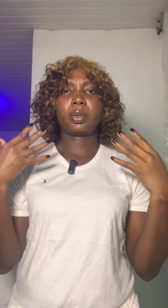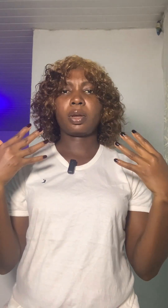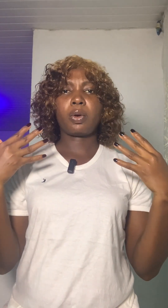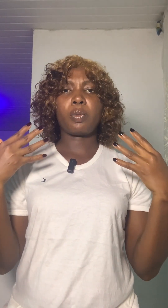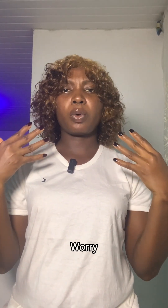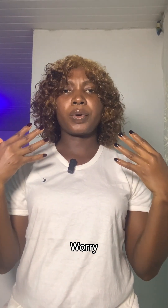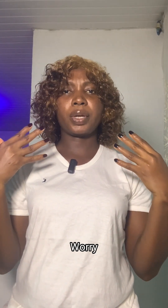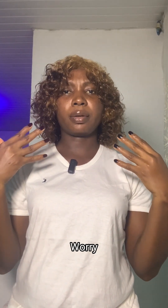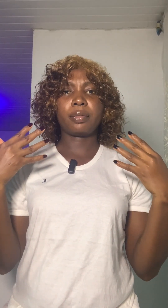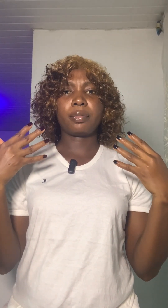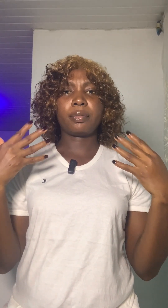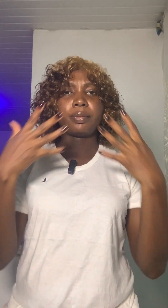Worry.